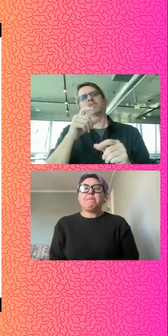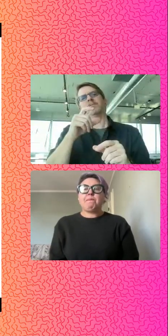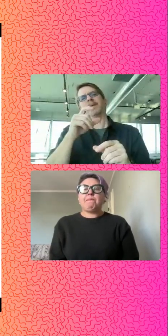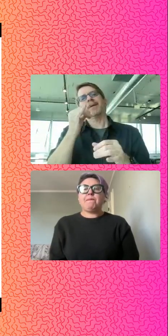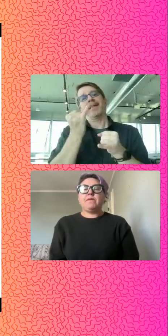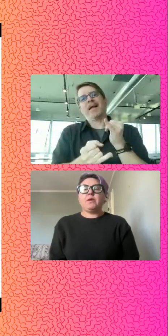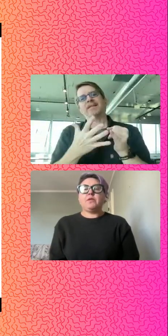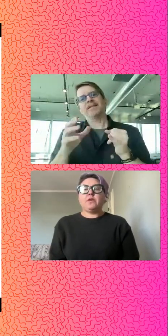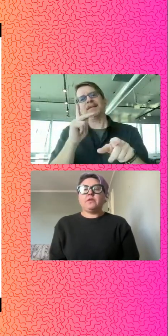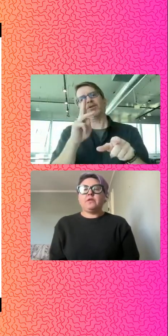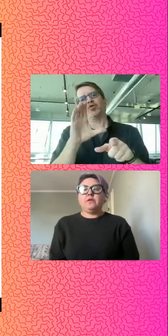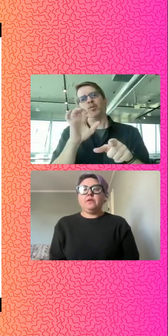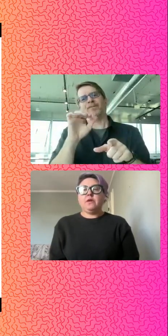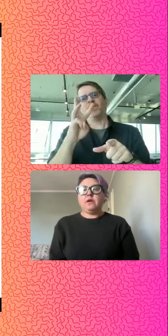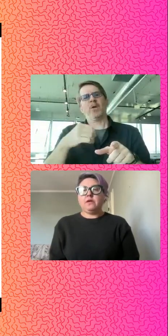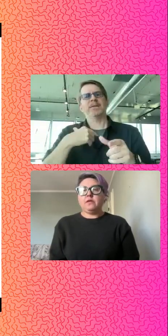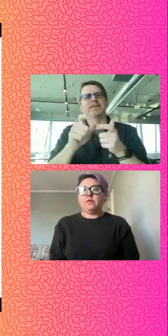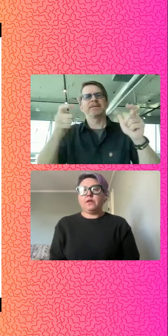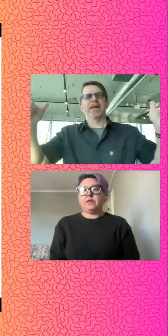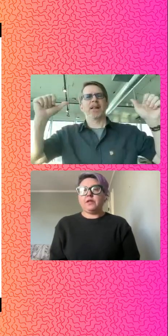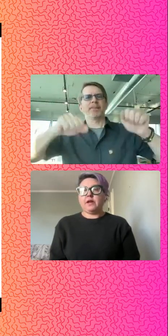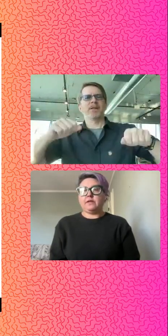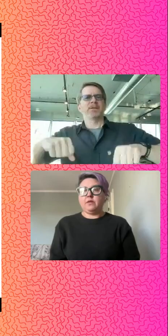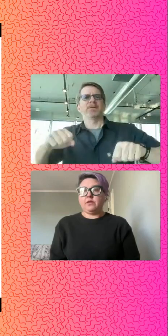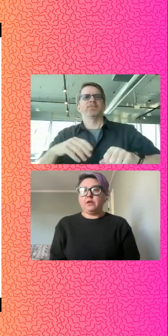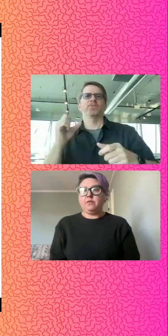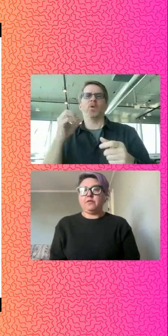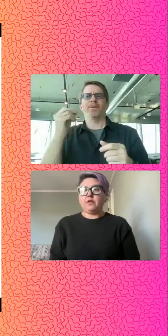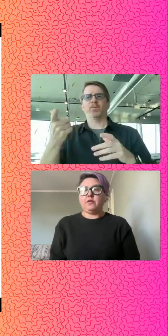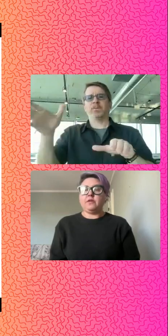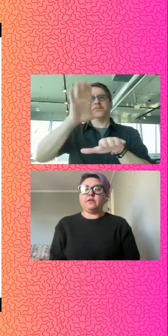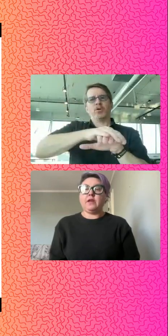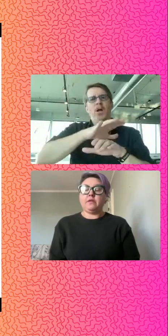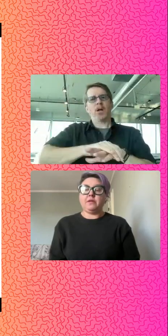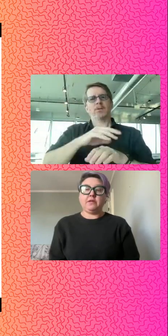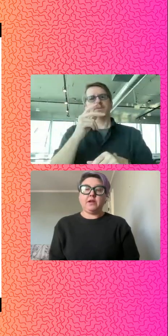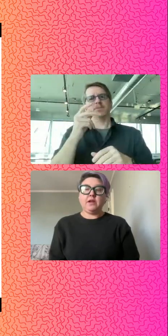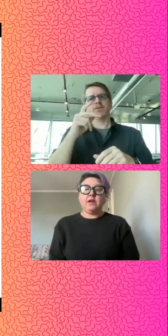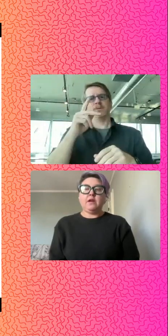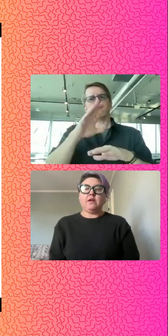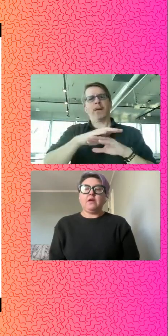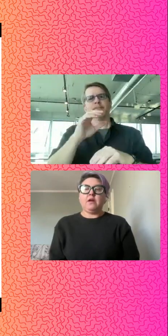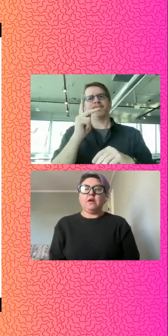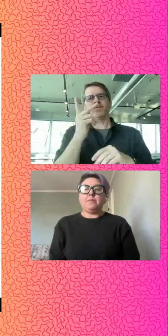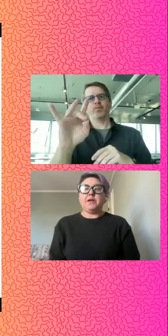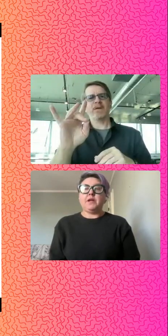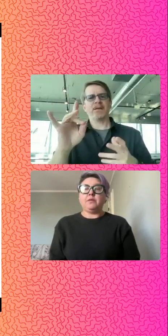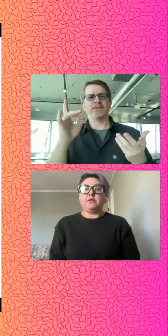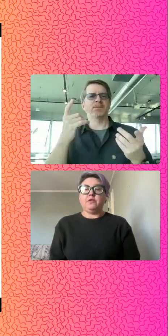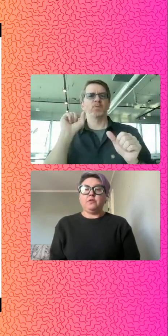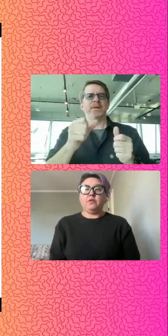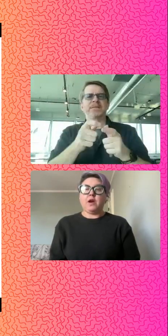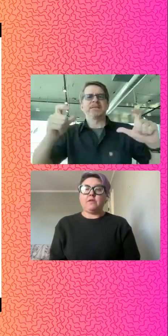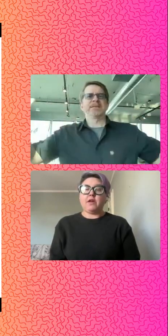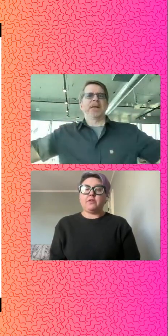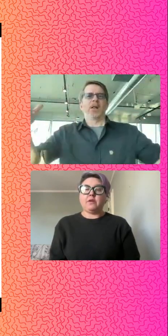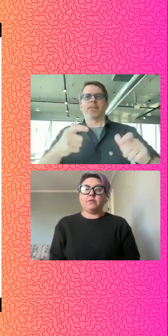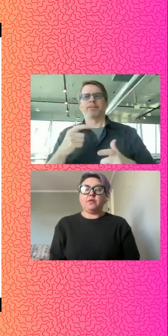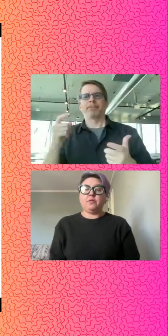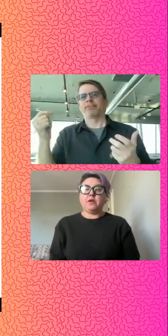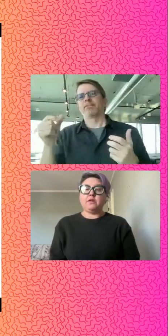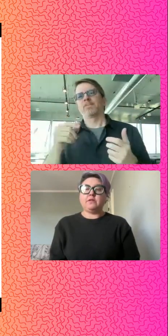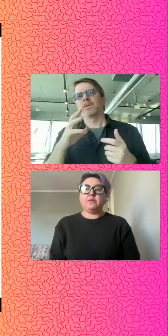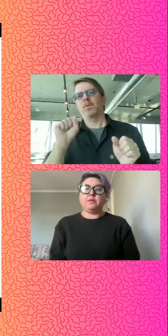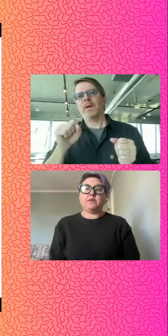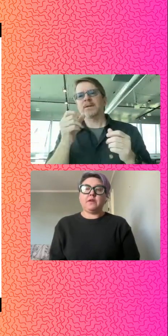faster. There was also, with the last thing with Kubeflow, the scalability, being able to have that on